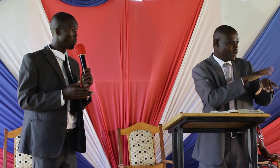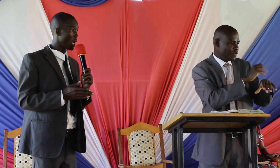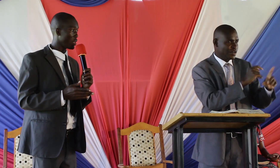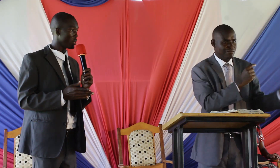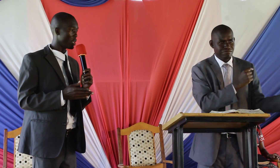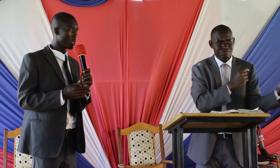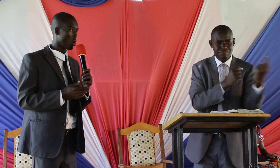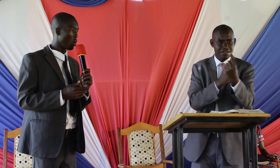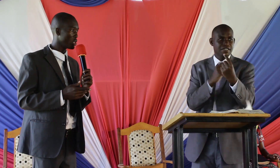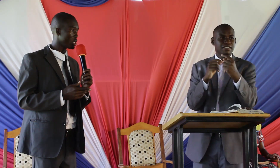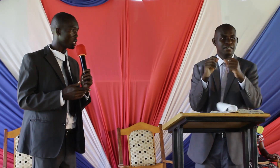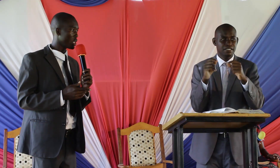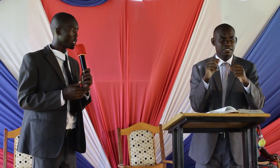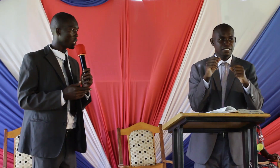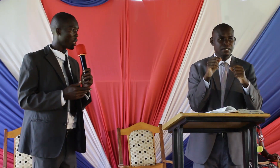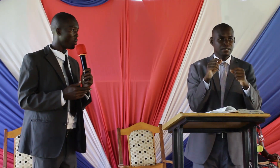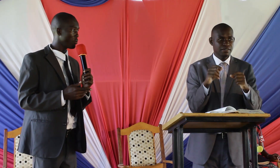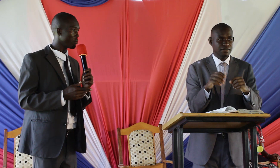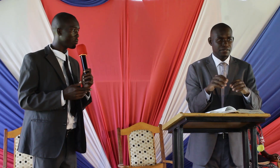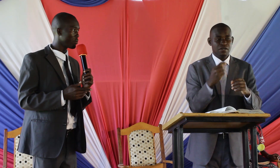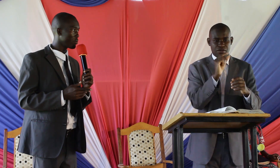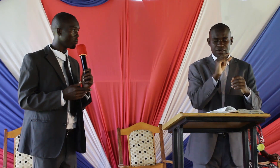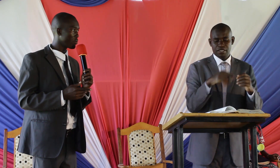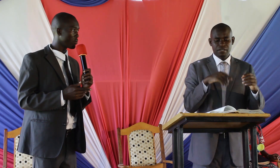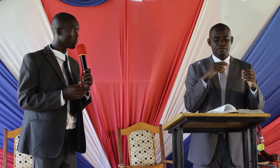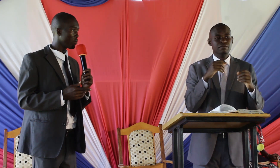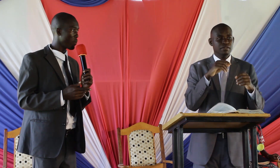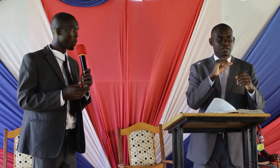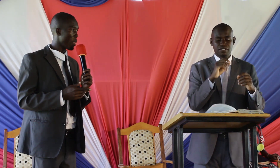Is this the man? Then they called, came.